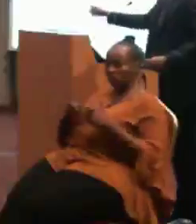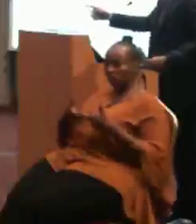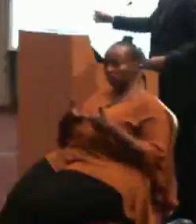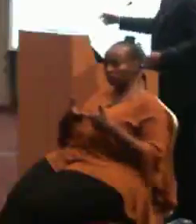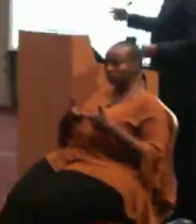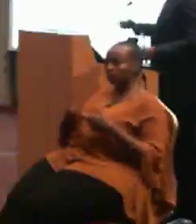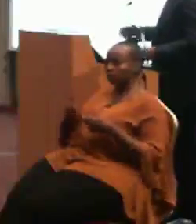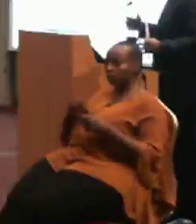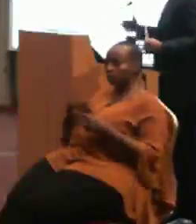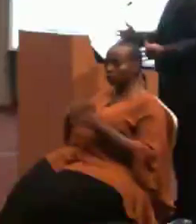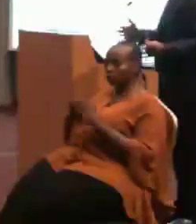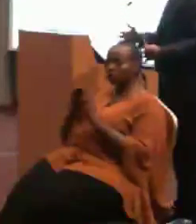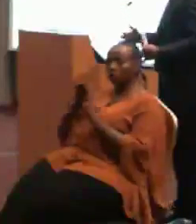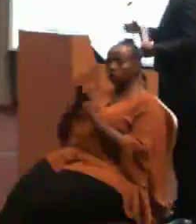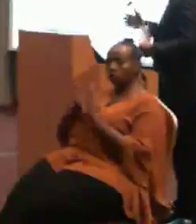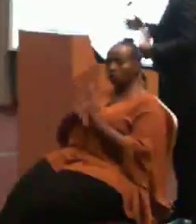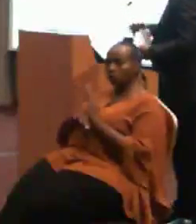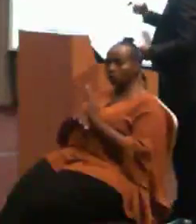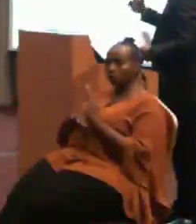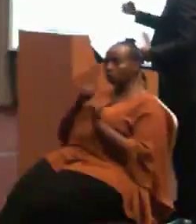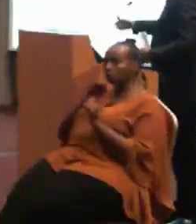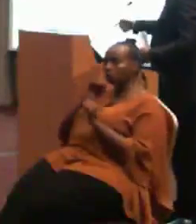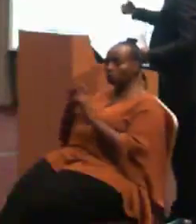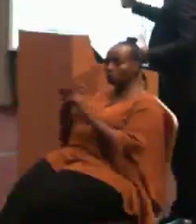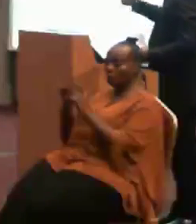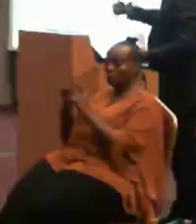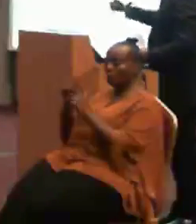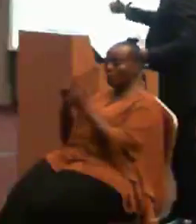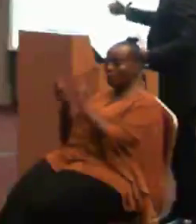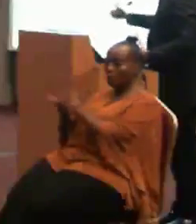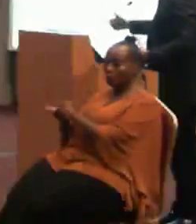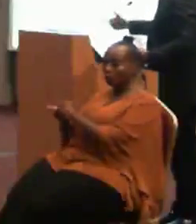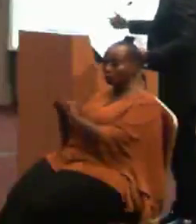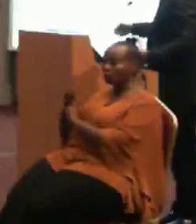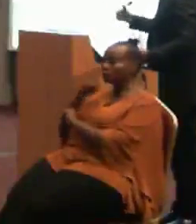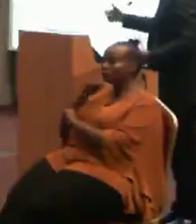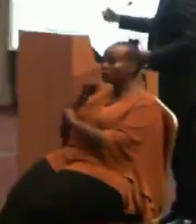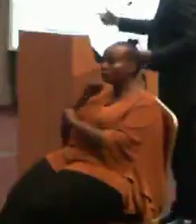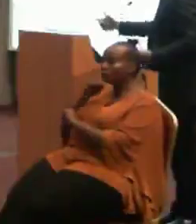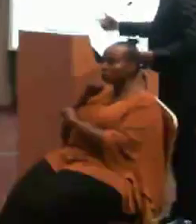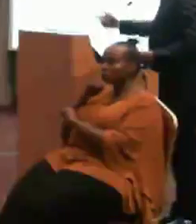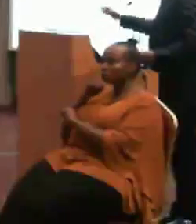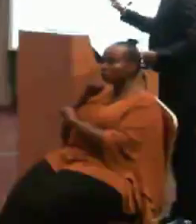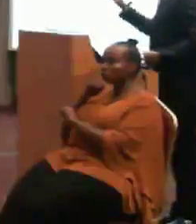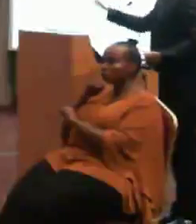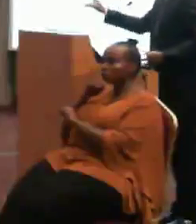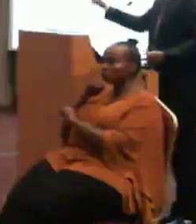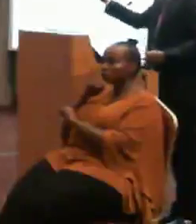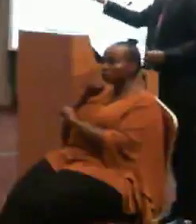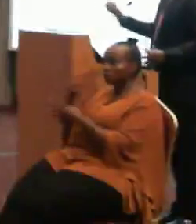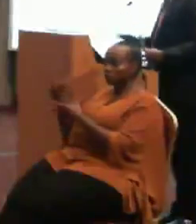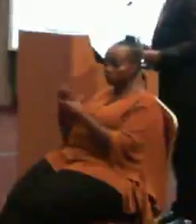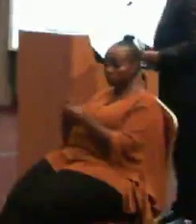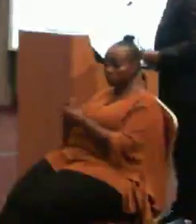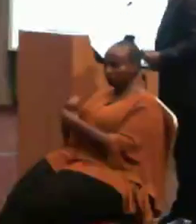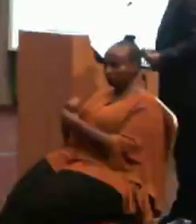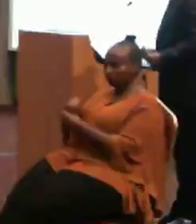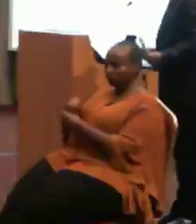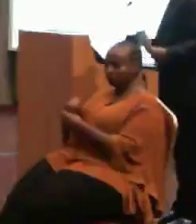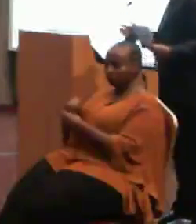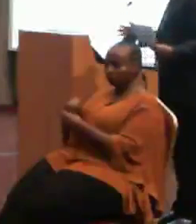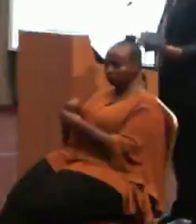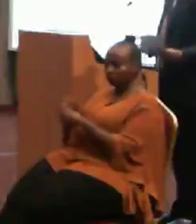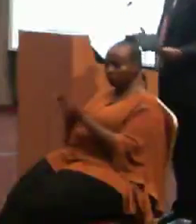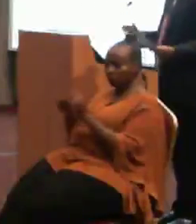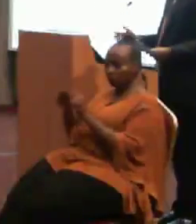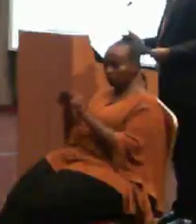of a downgrade, none of our loan agreements contain repricing triggers or prepayment triggers. And I think that's the emphasis of that comment.